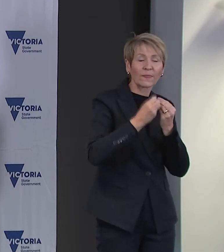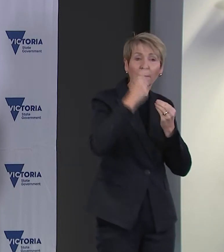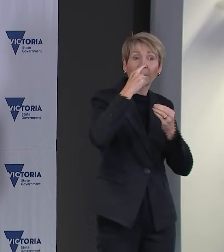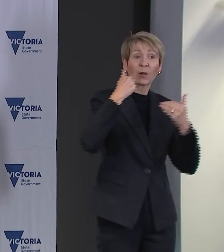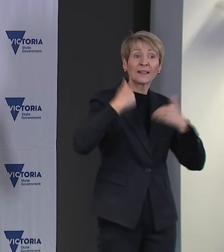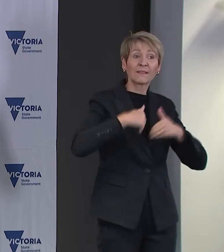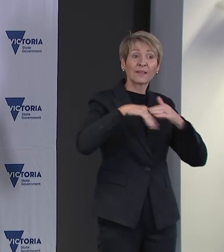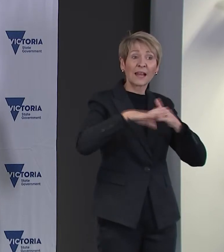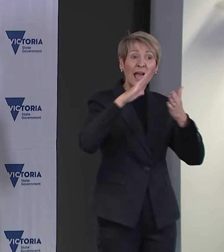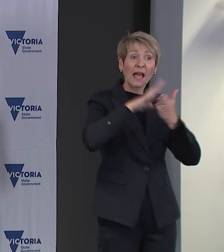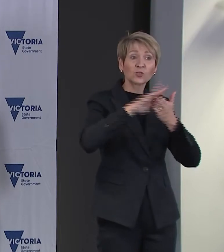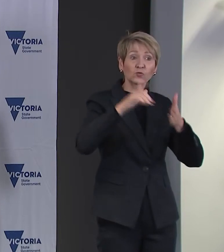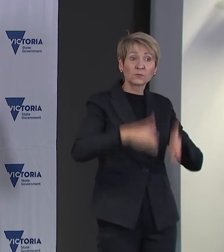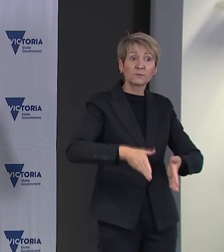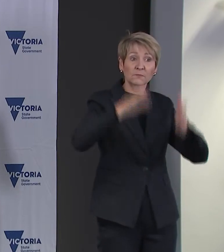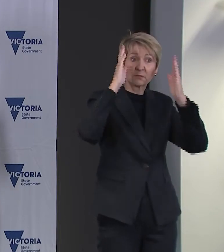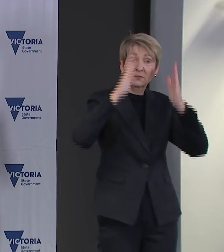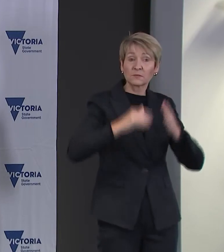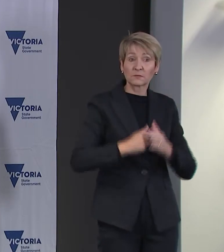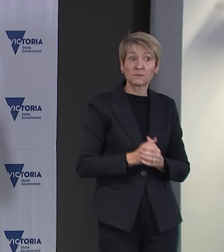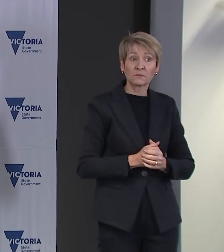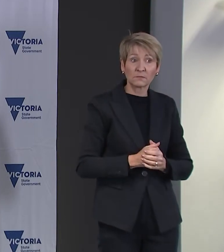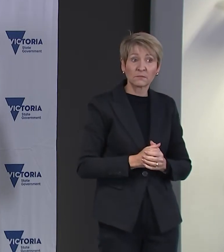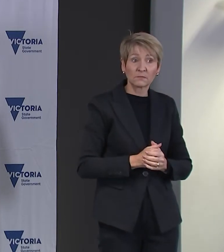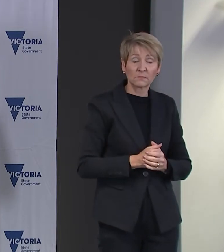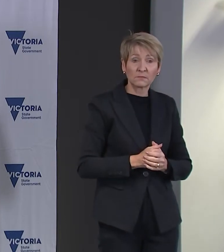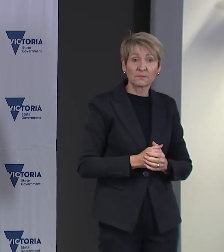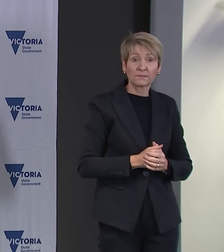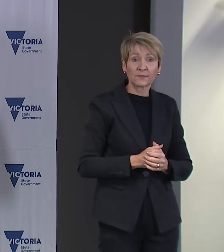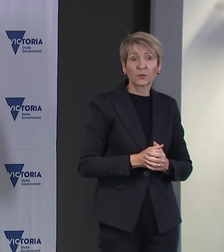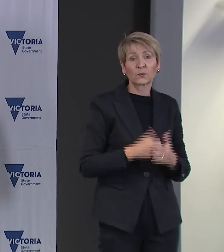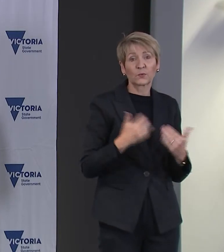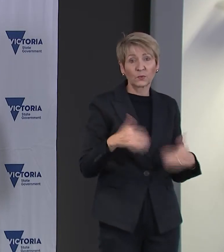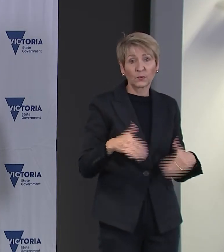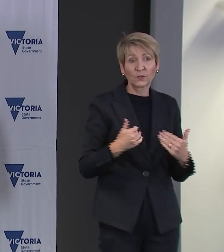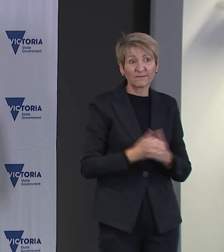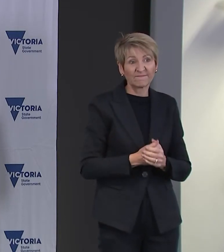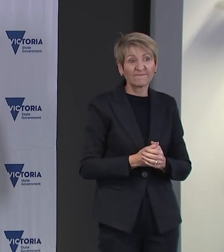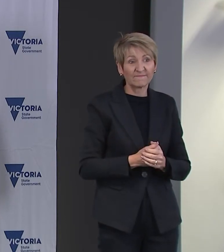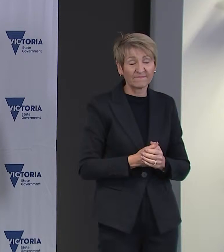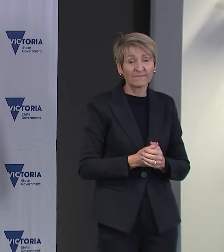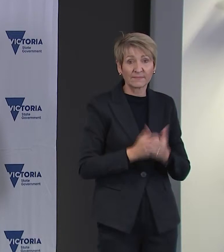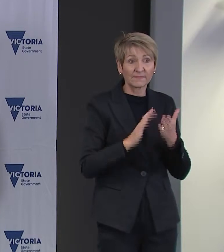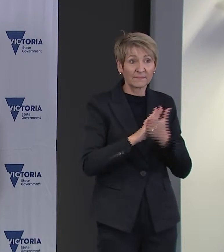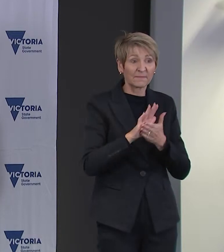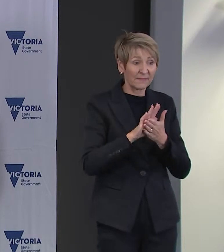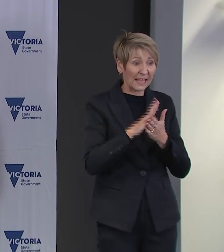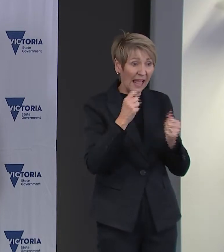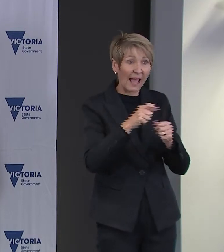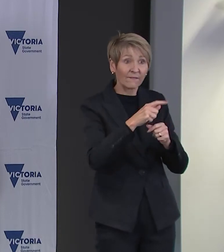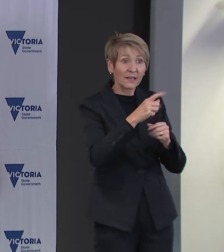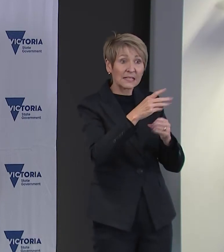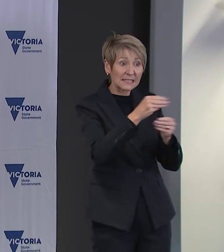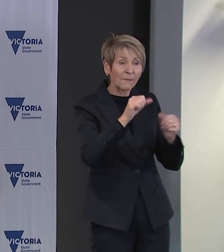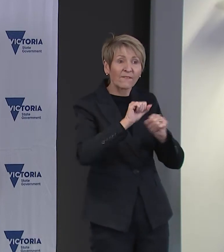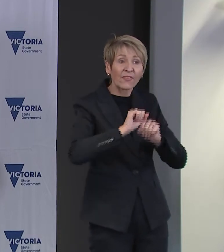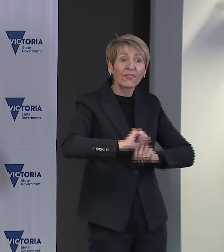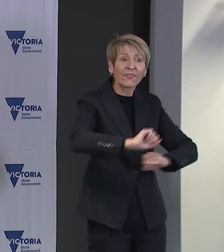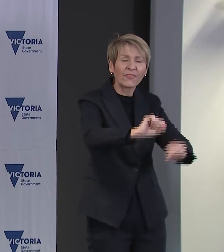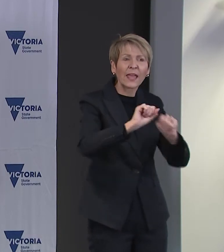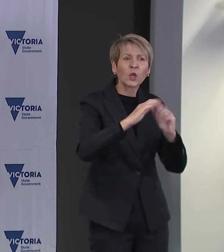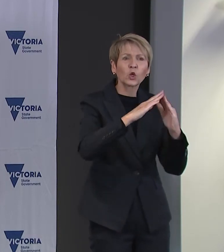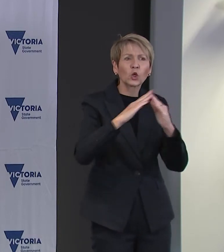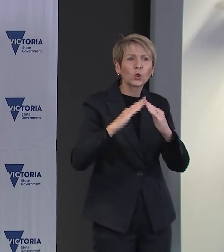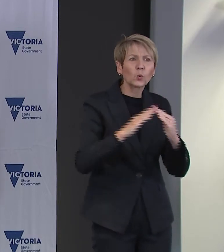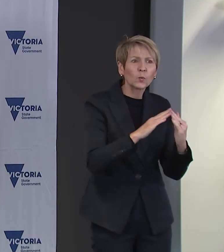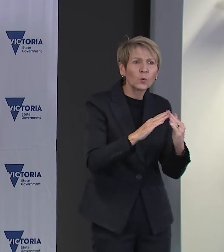other high-risk housing groups, both in terms of training up people as community leaders, dealing with some of